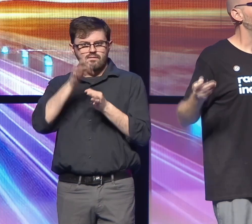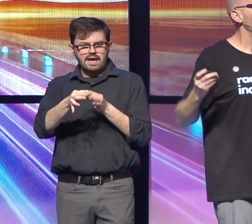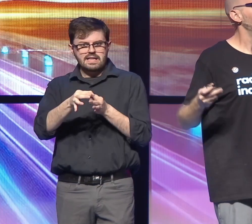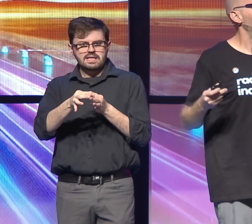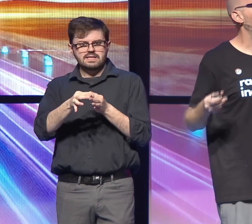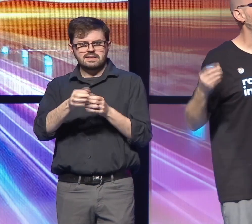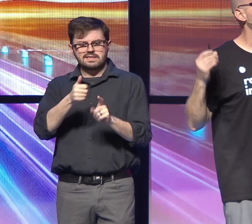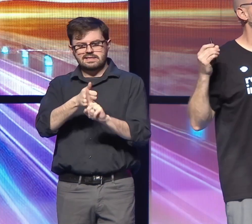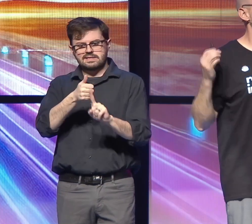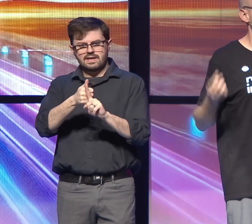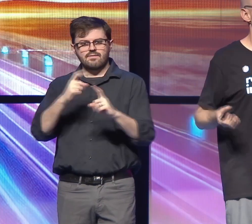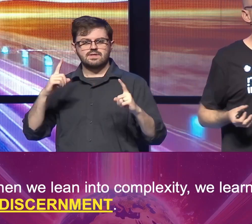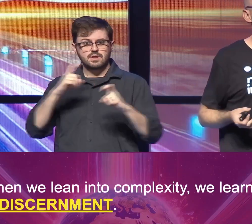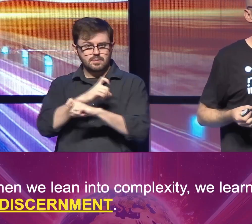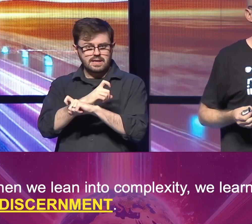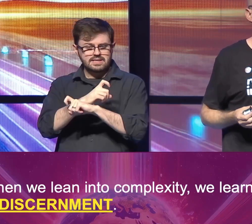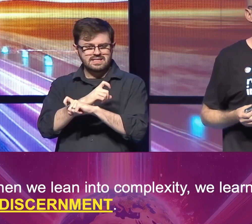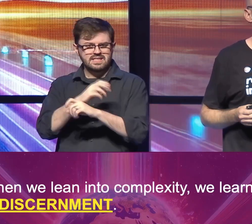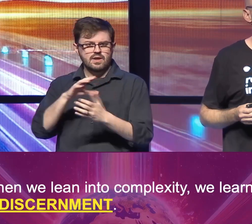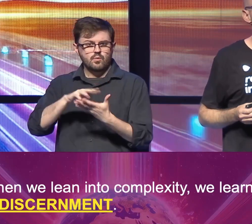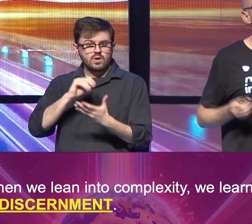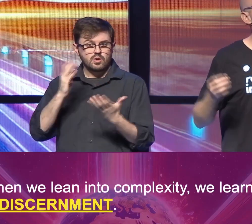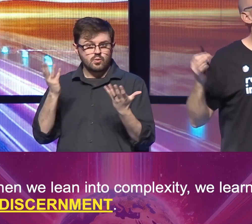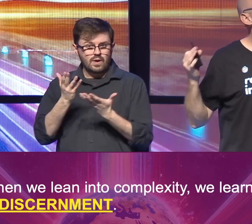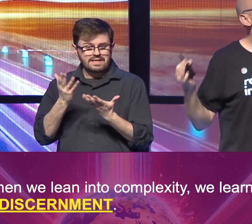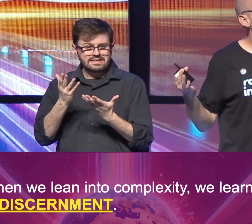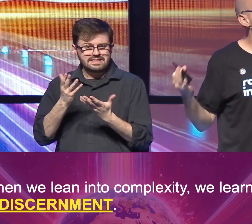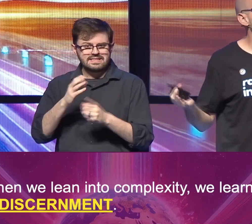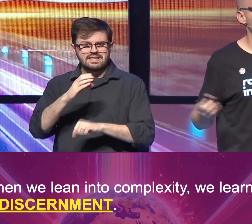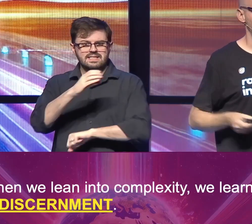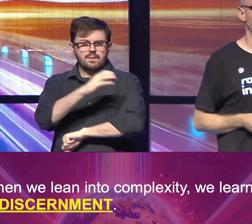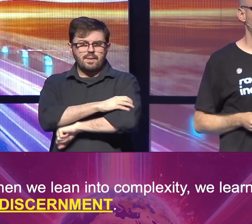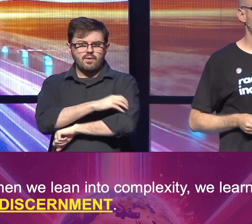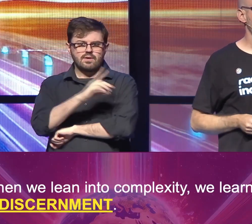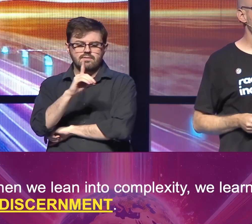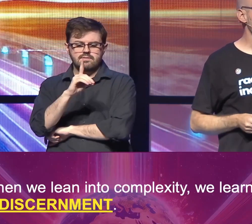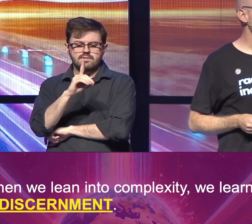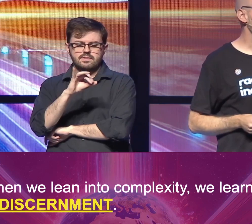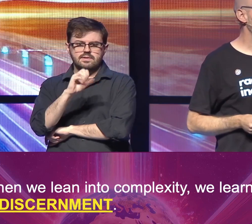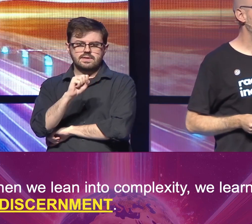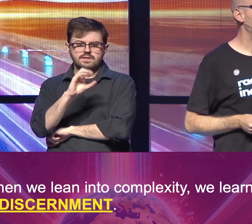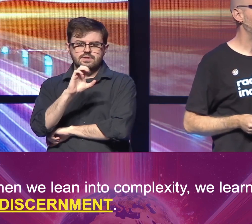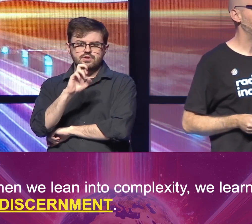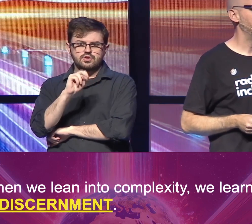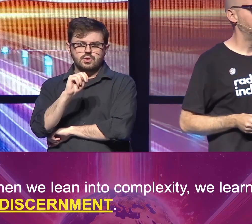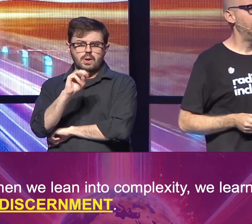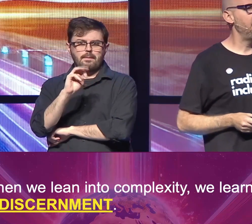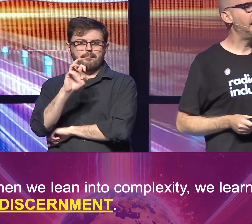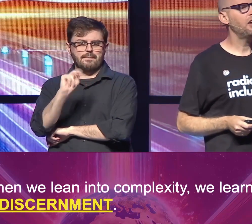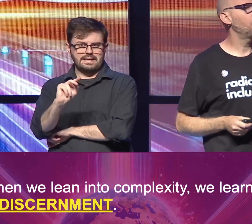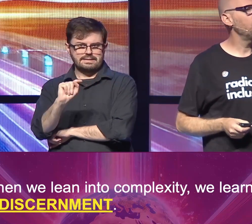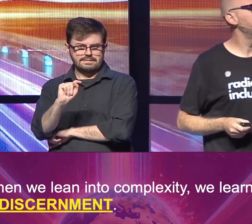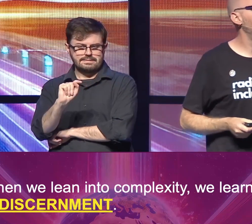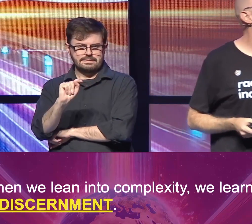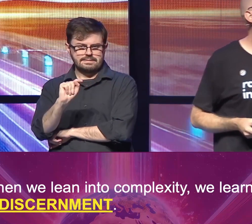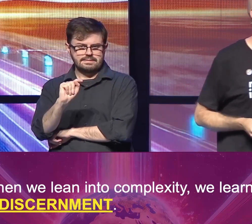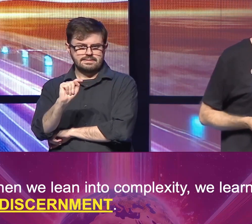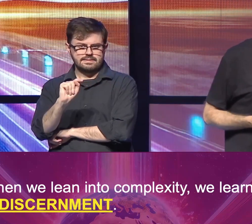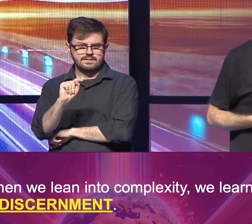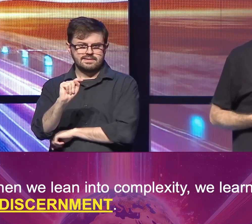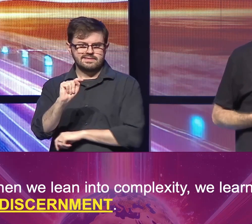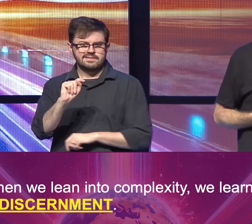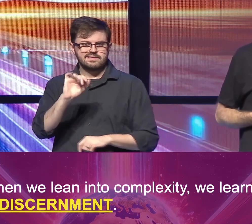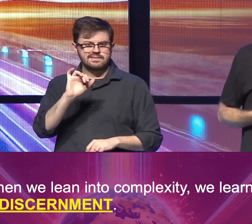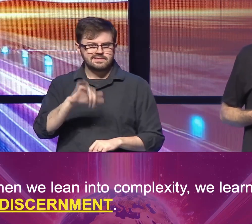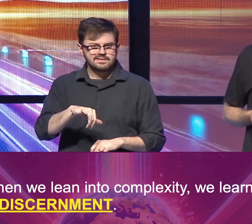We learn the power of discernment. We become discerning people. And that grows in our